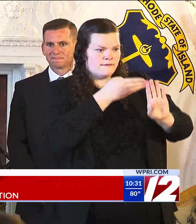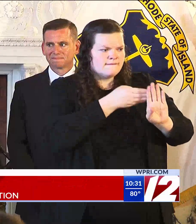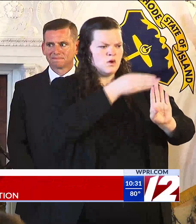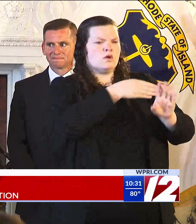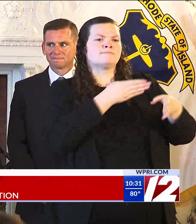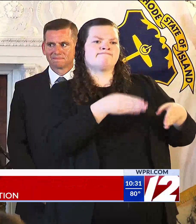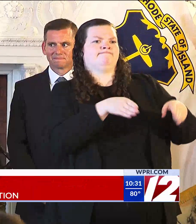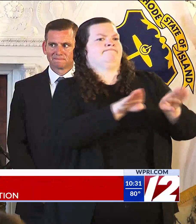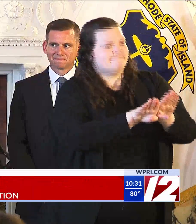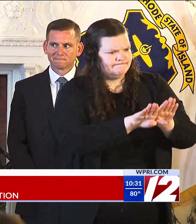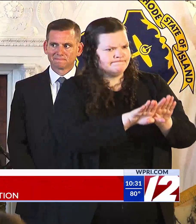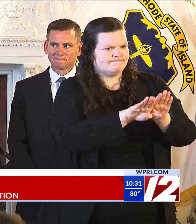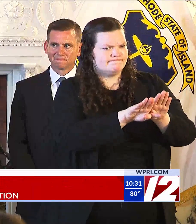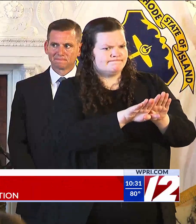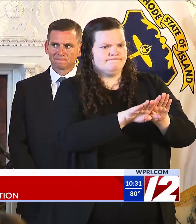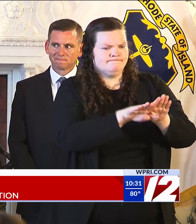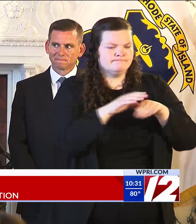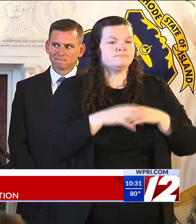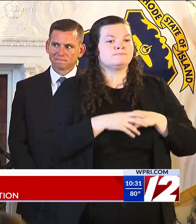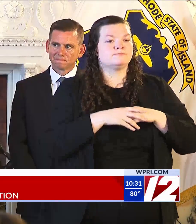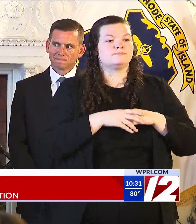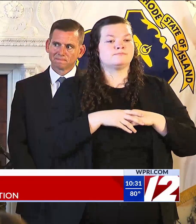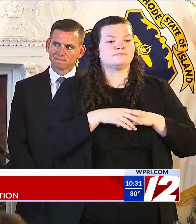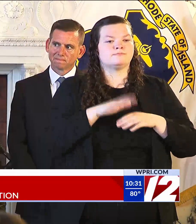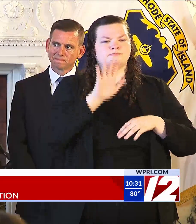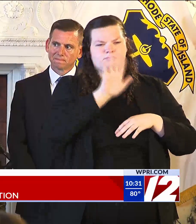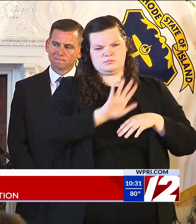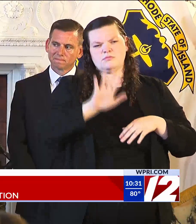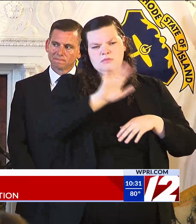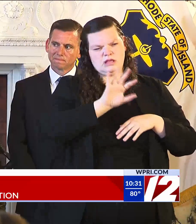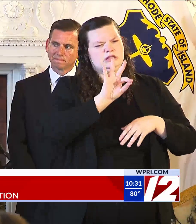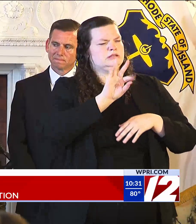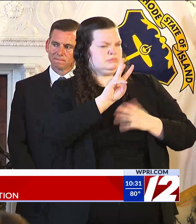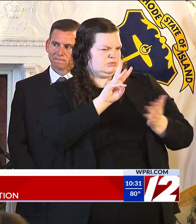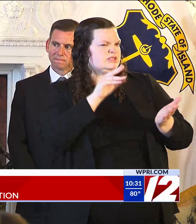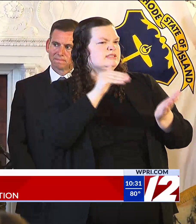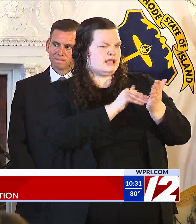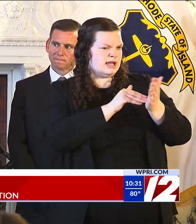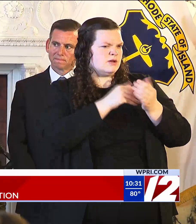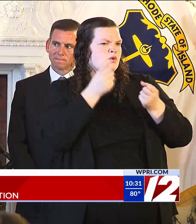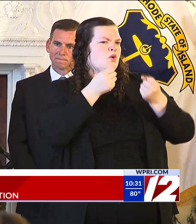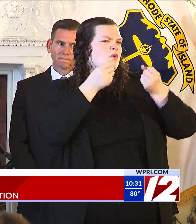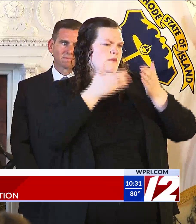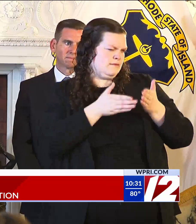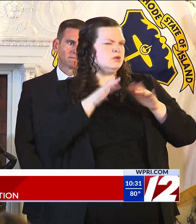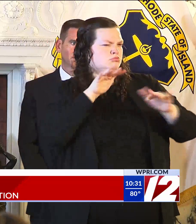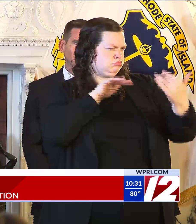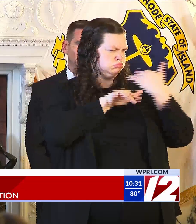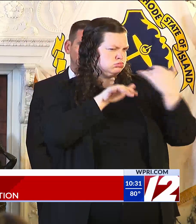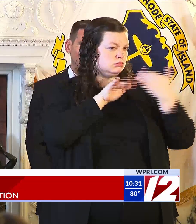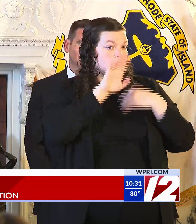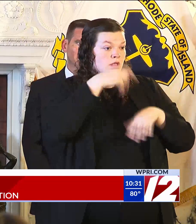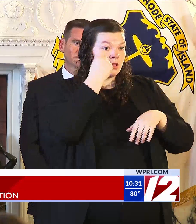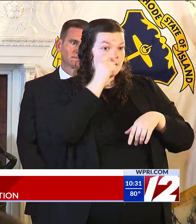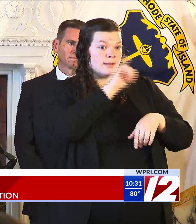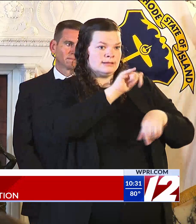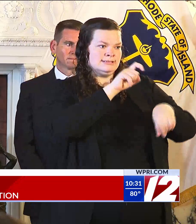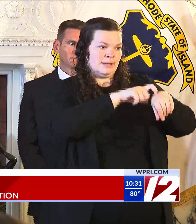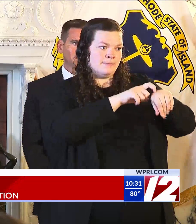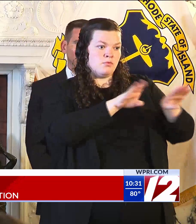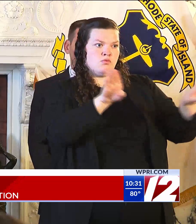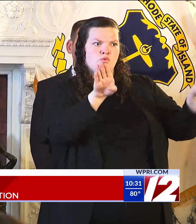96,000 vehicles a day. During that time, you remember, the Henderson Bridge was closed. So much of the traffic that while it